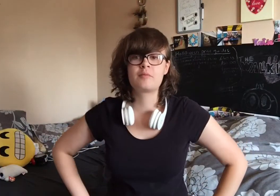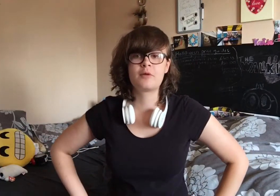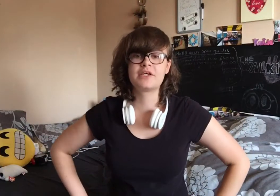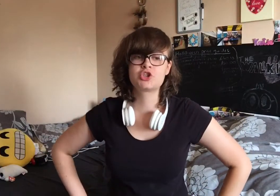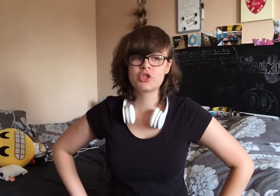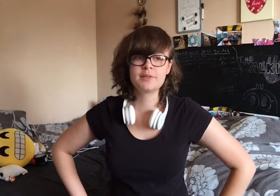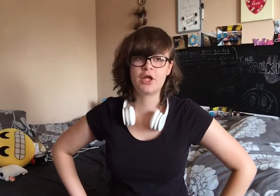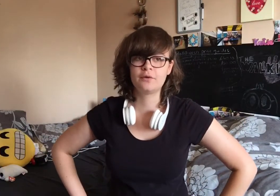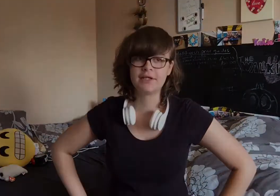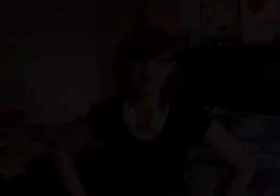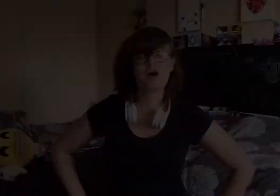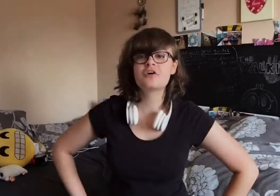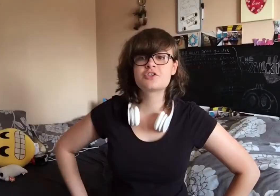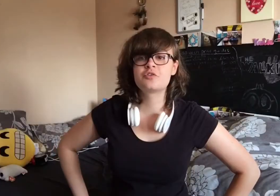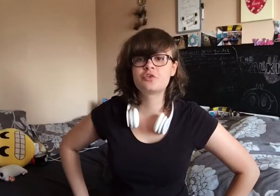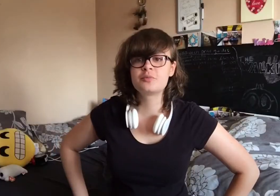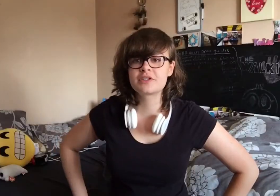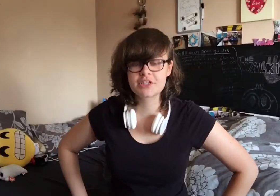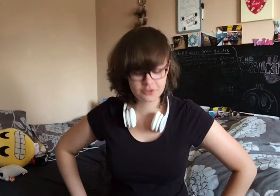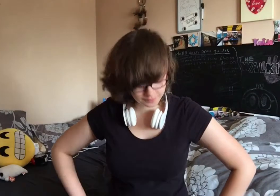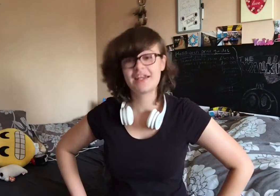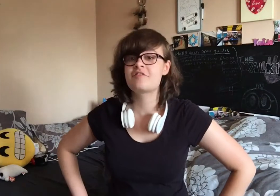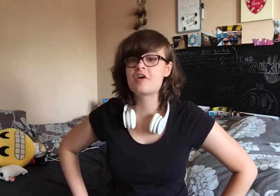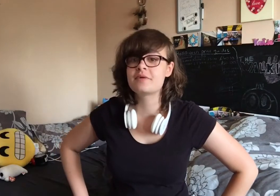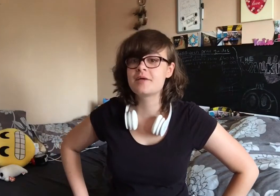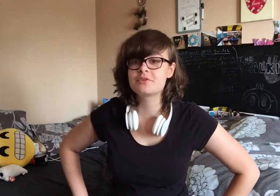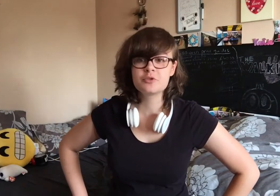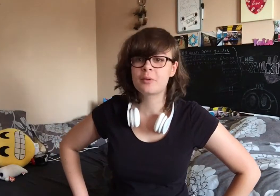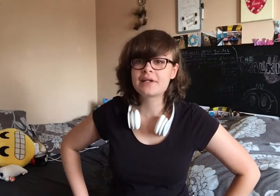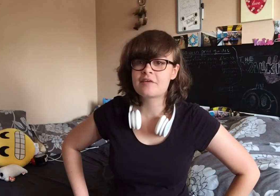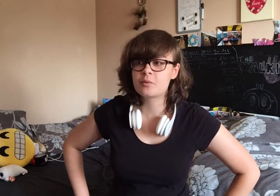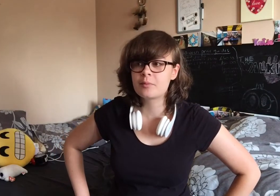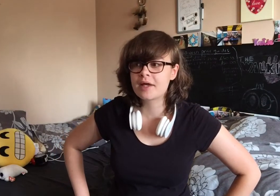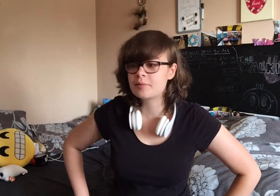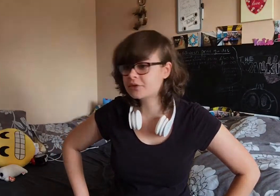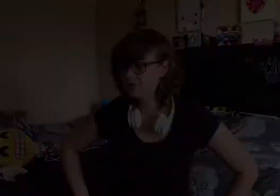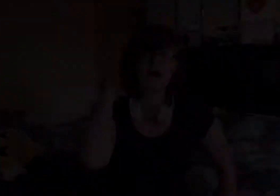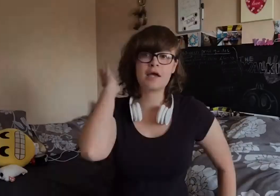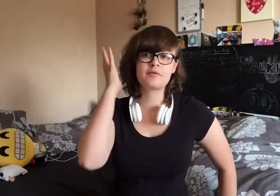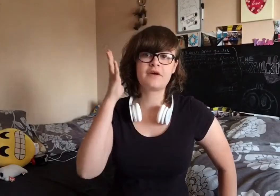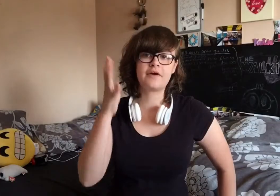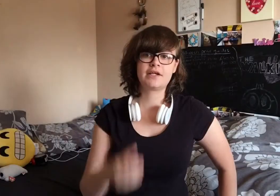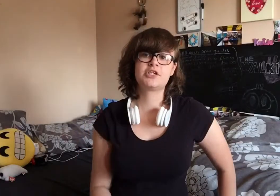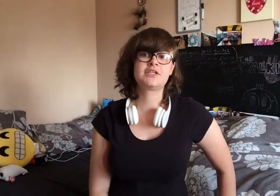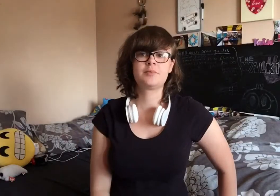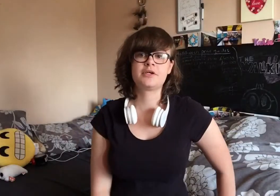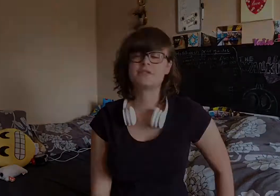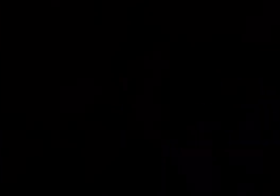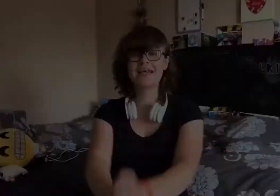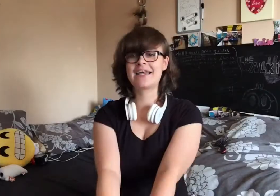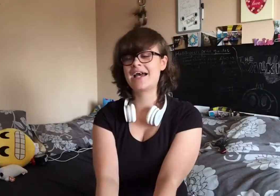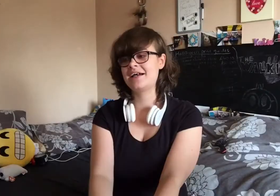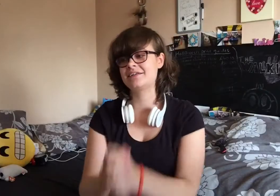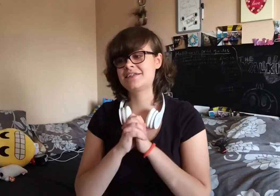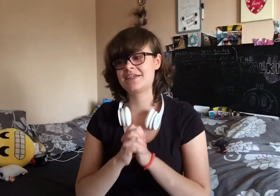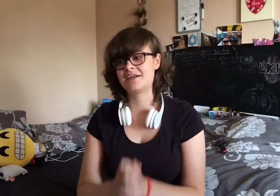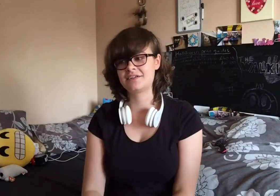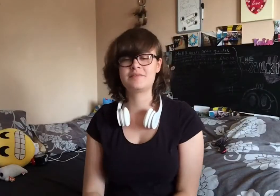probably extremely lonely. I can't solve a Rubik's Cube. Never have been able to. Probably never will be able to. I am a very energetic person. I can't stand it